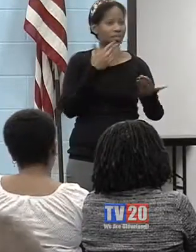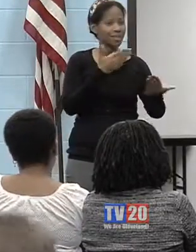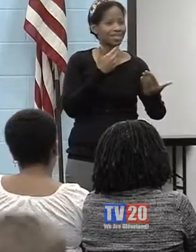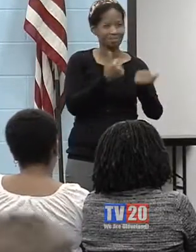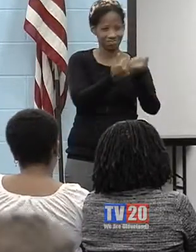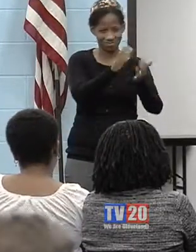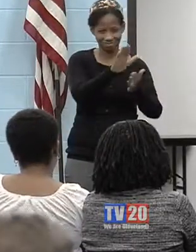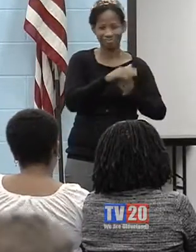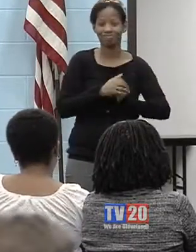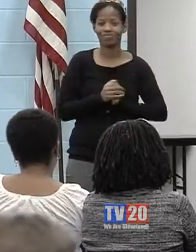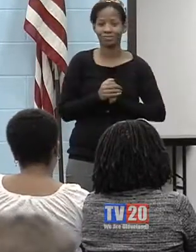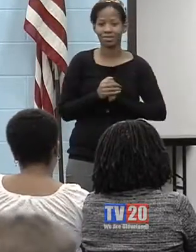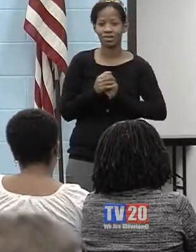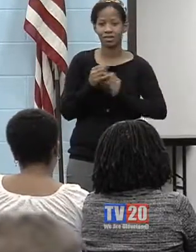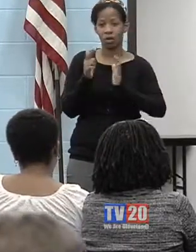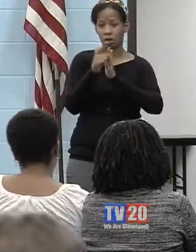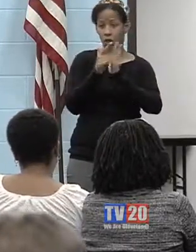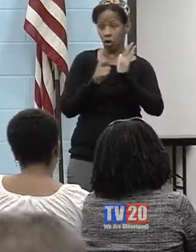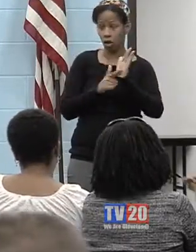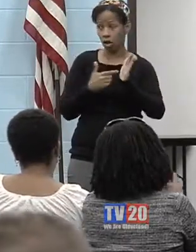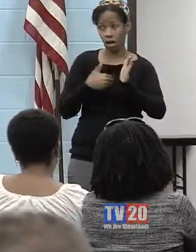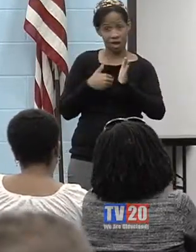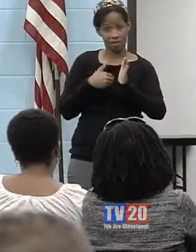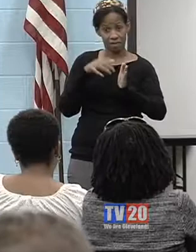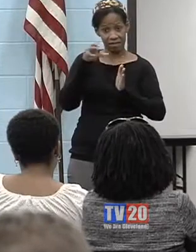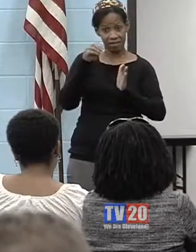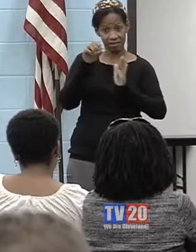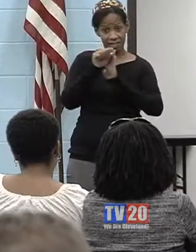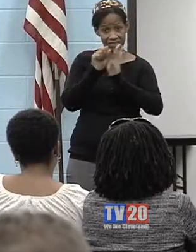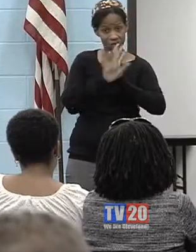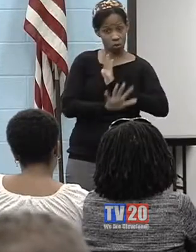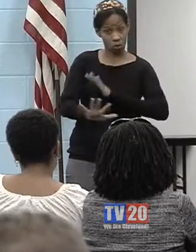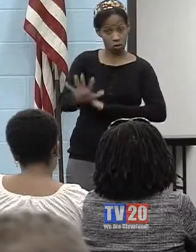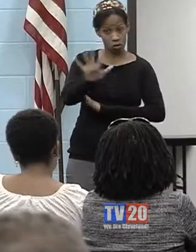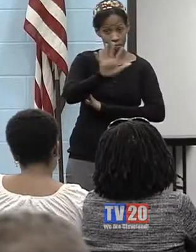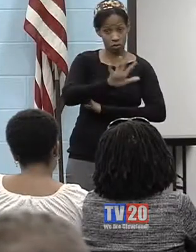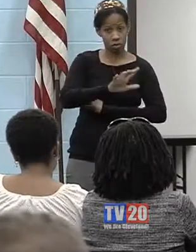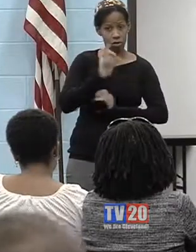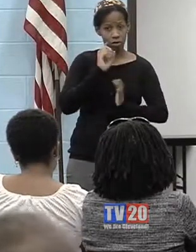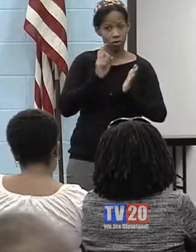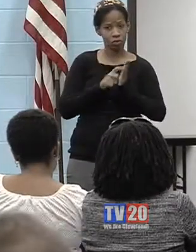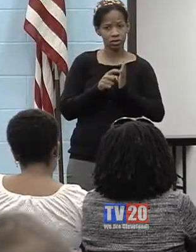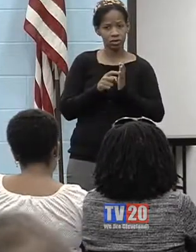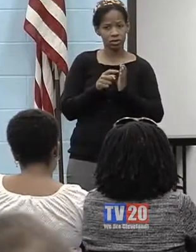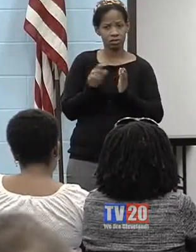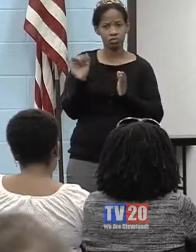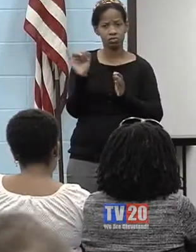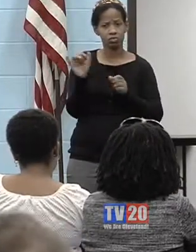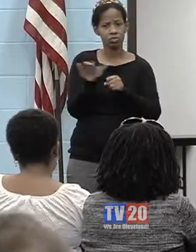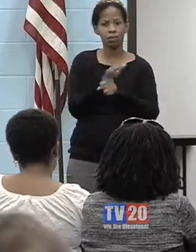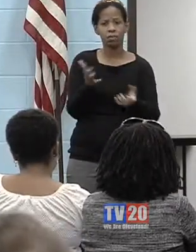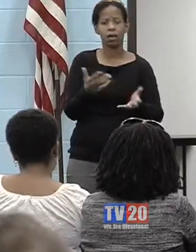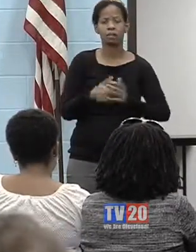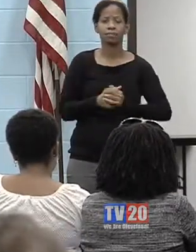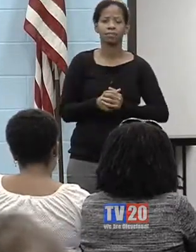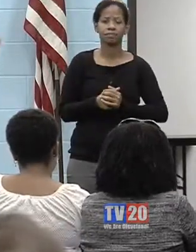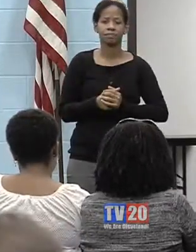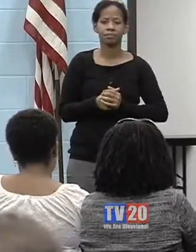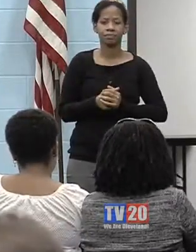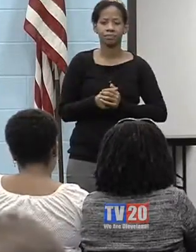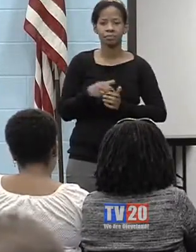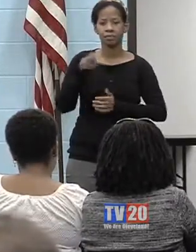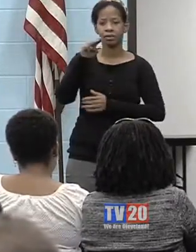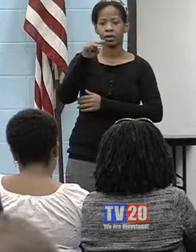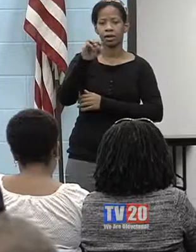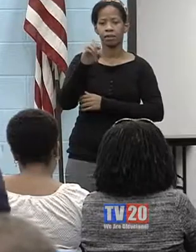when you start looking at the regulations, and I have in all 50 states, you look at what's covered by insurance. Let's see, let's say Medicaid.